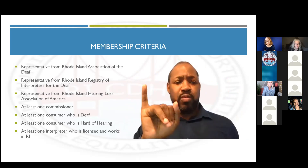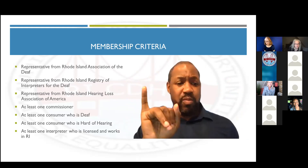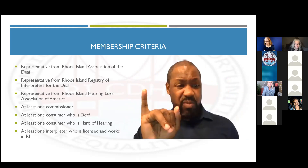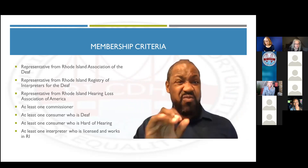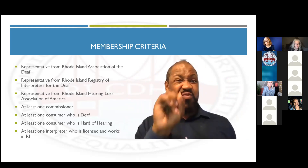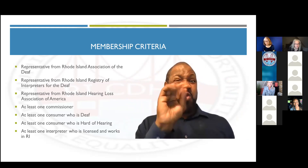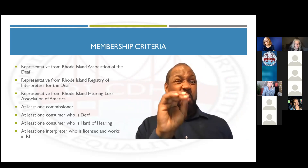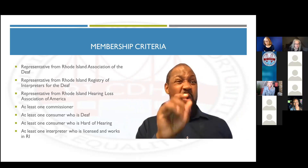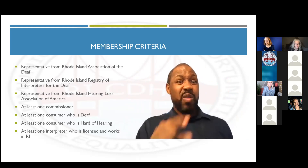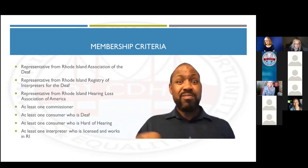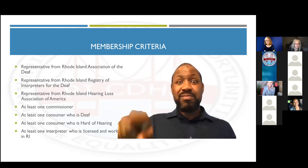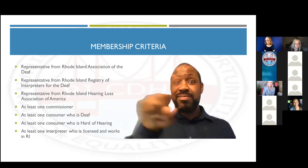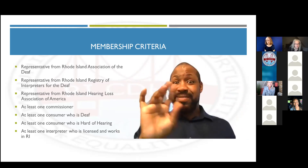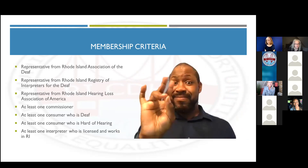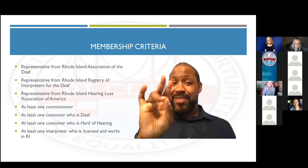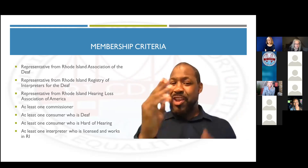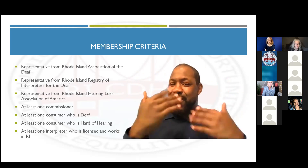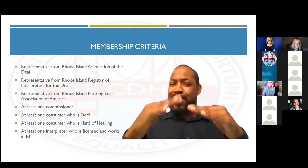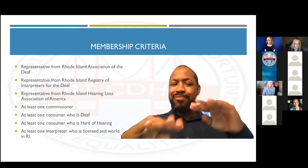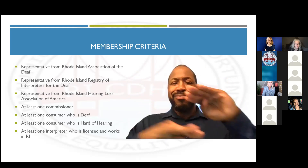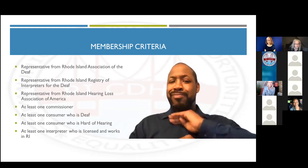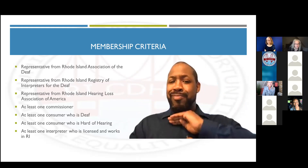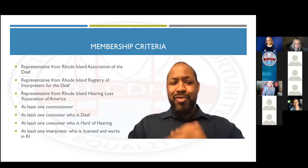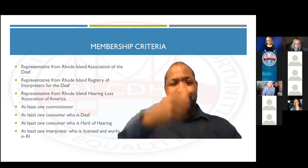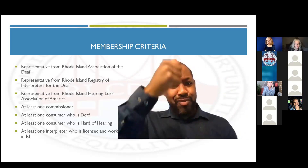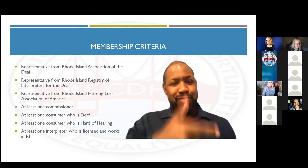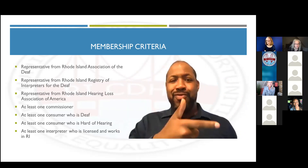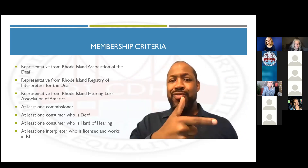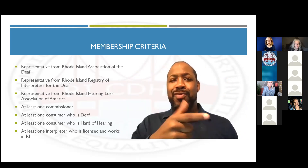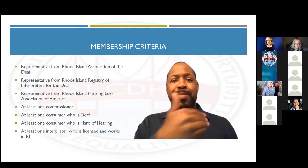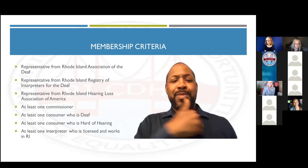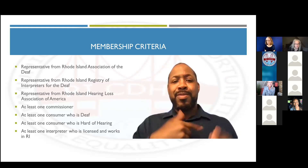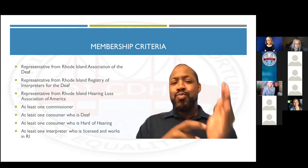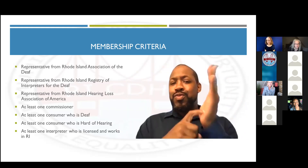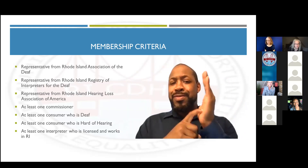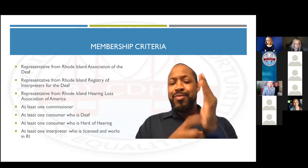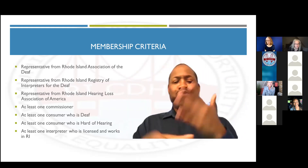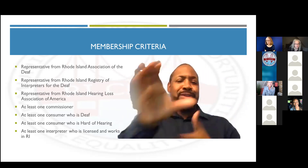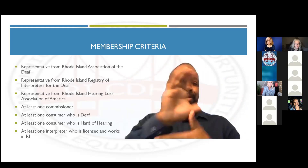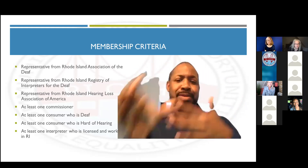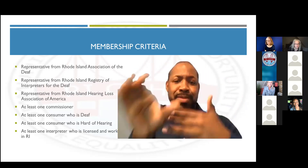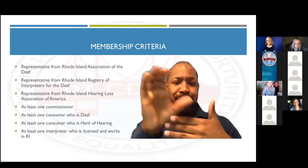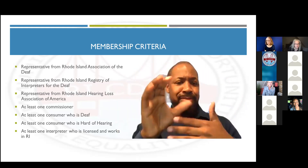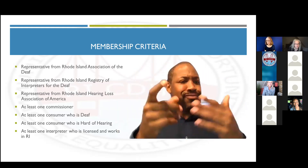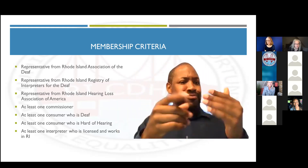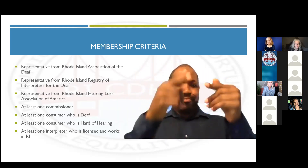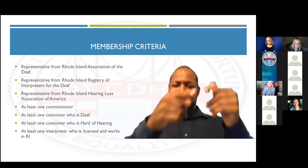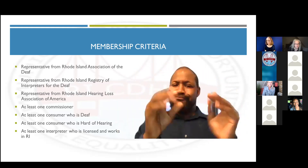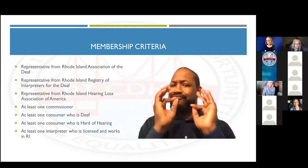Island. So that's the composition of our committee, and we have satisfied that completely. We've met all